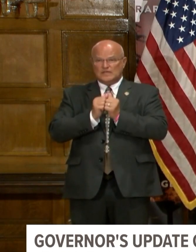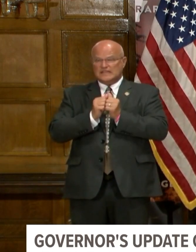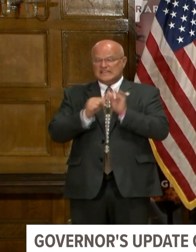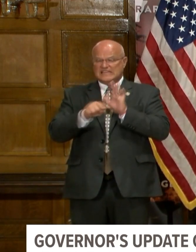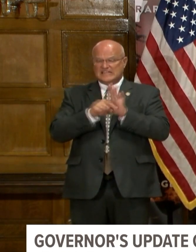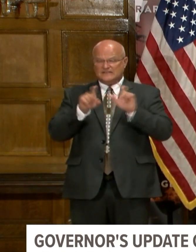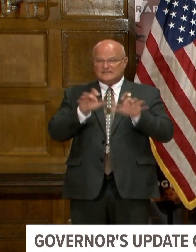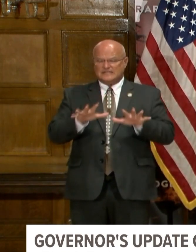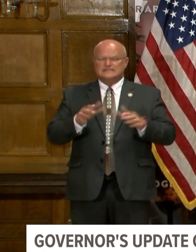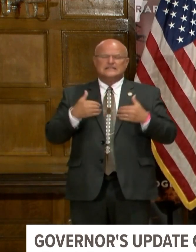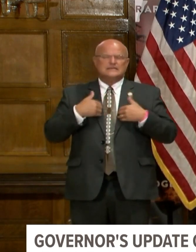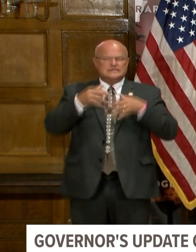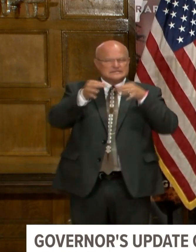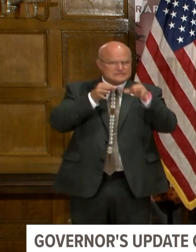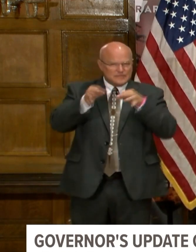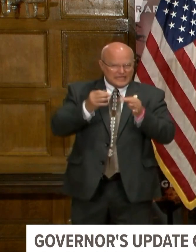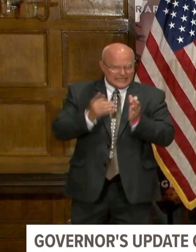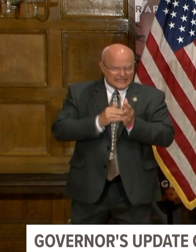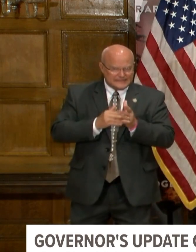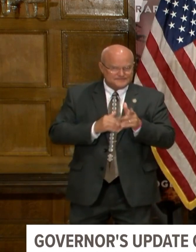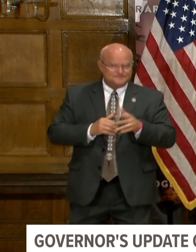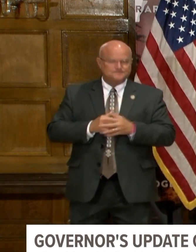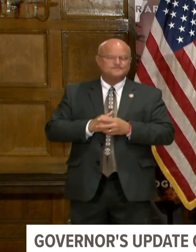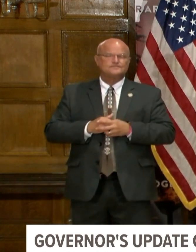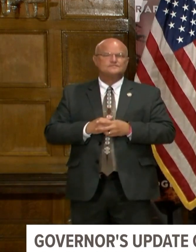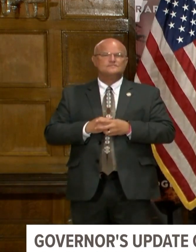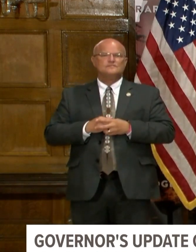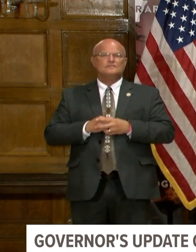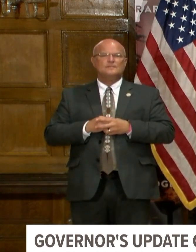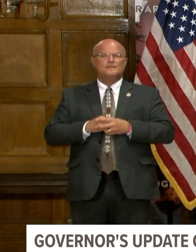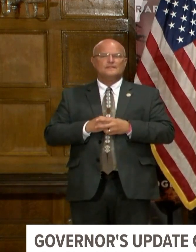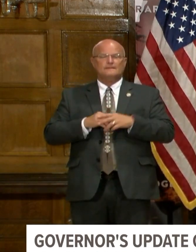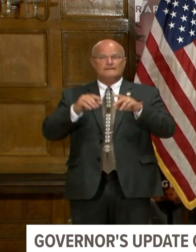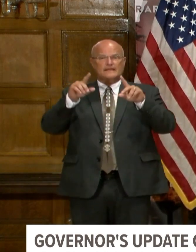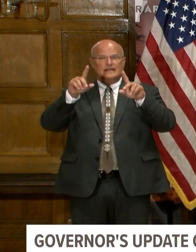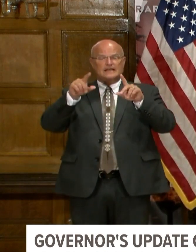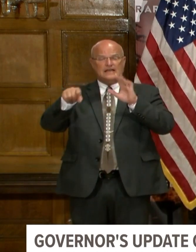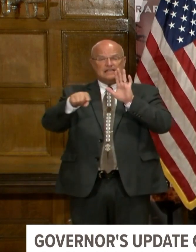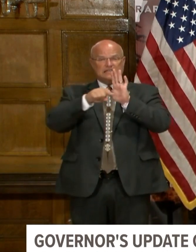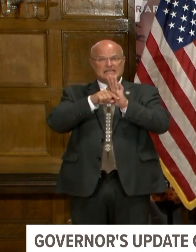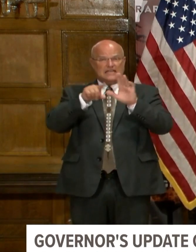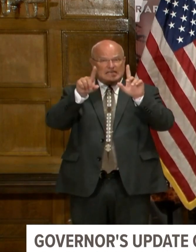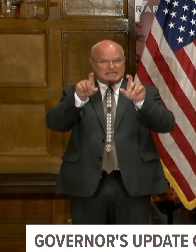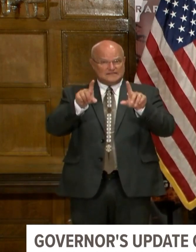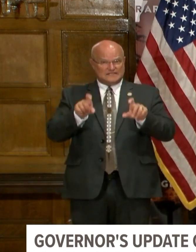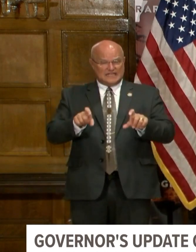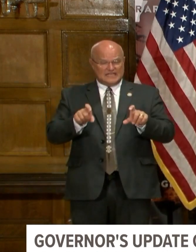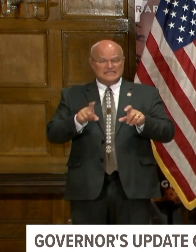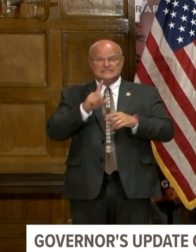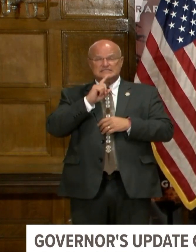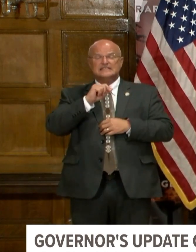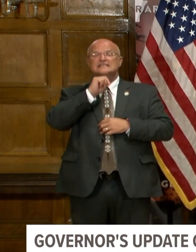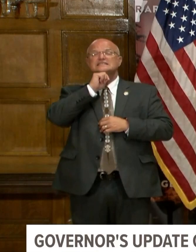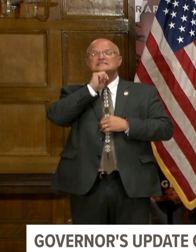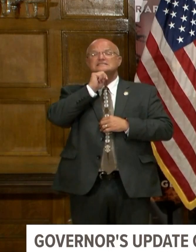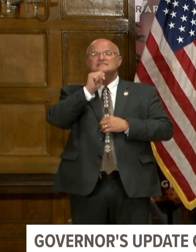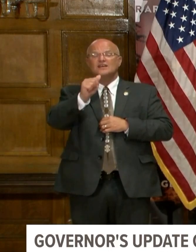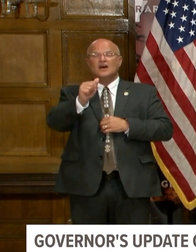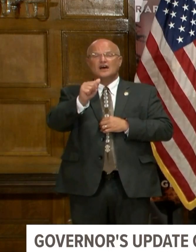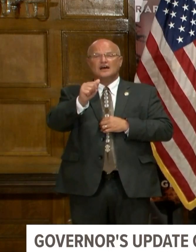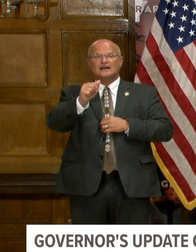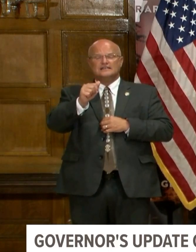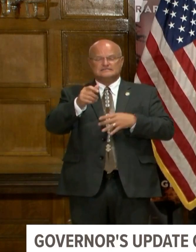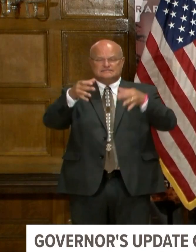allow me to take this moment to explain again. The test, a negative test, is not a